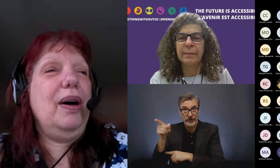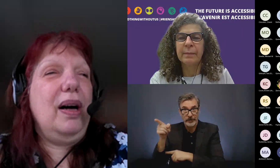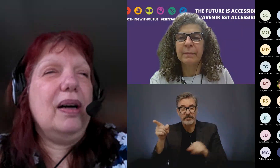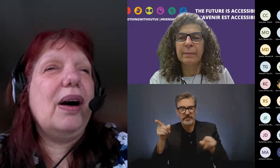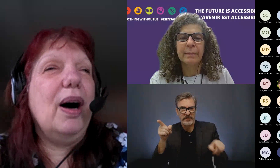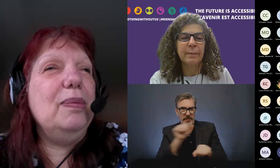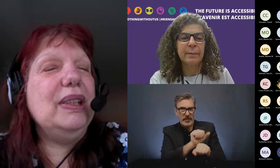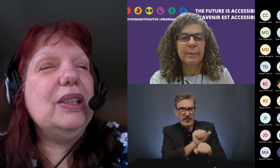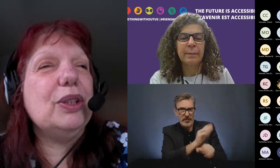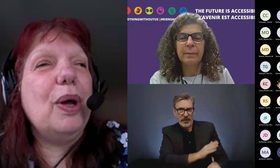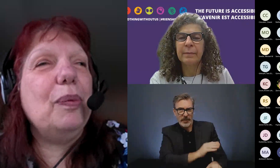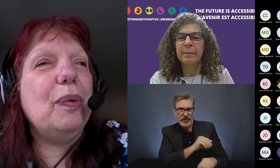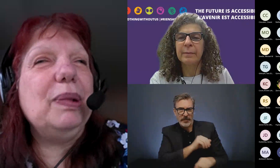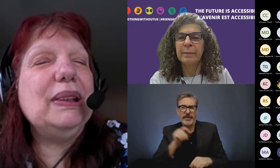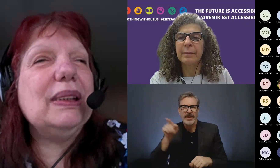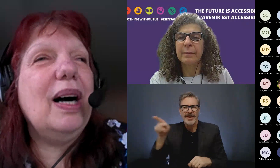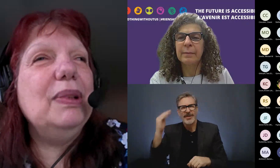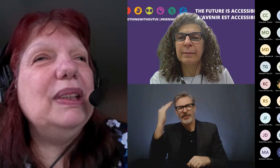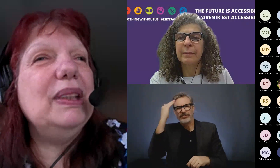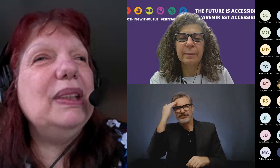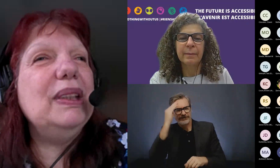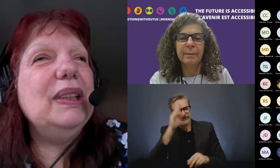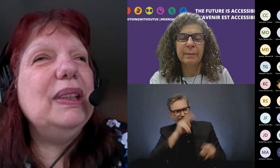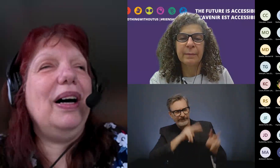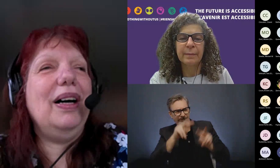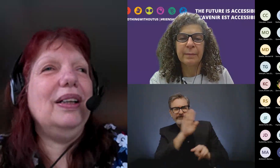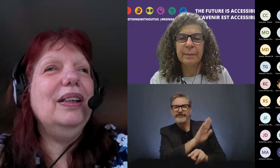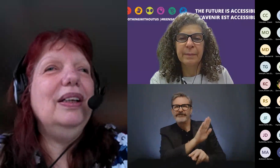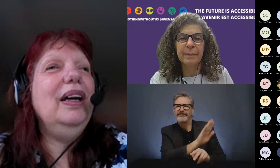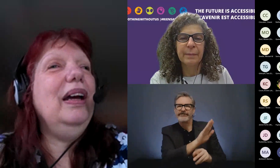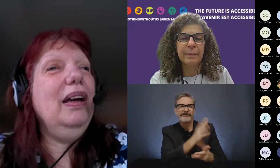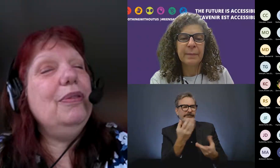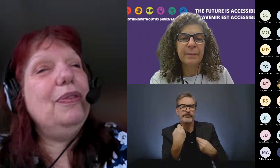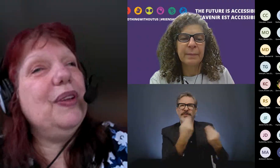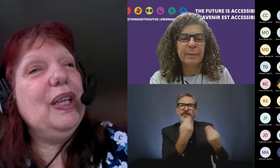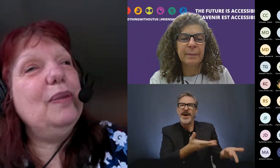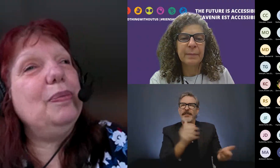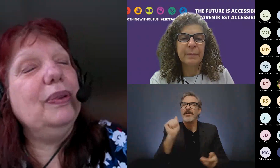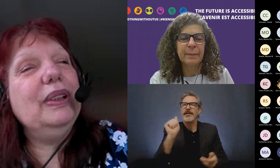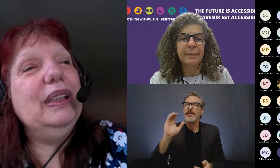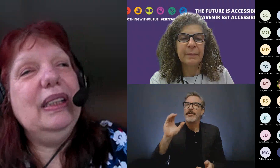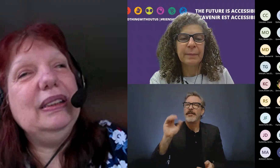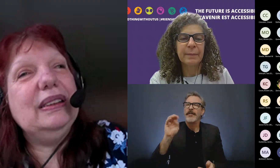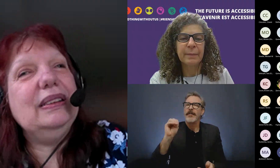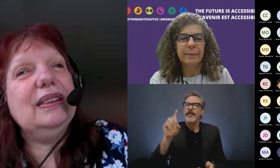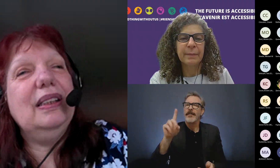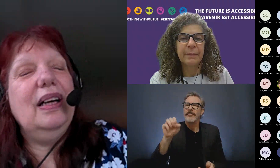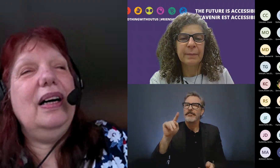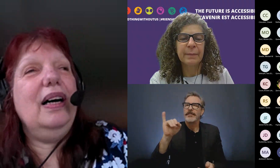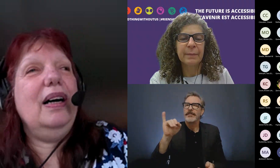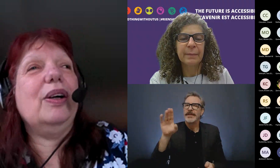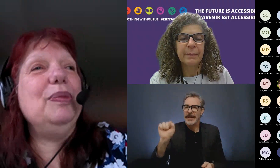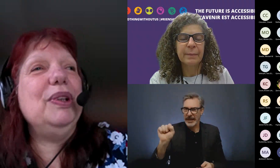what accommodations, what workplace accommodations to provide if the employee